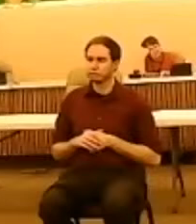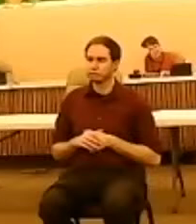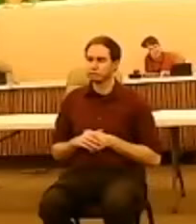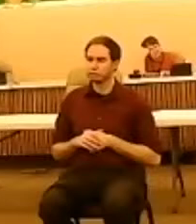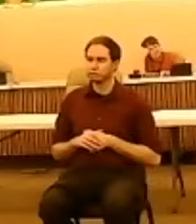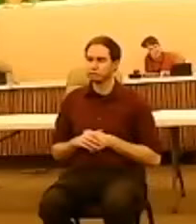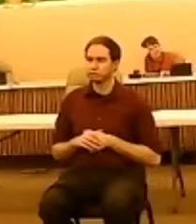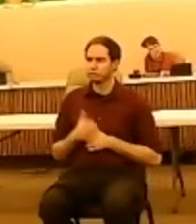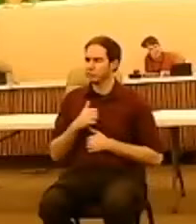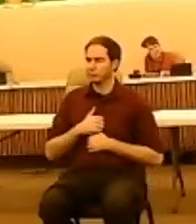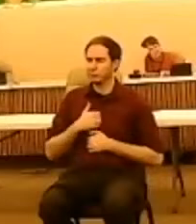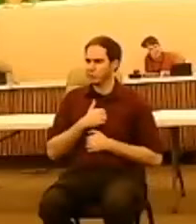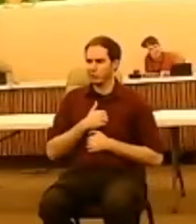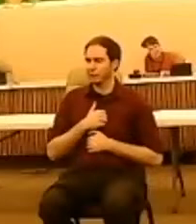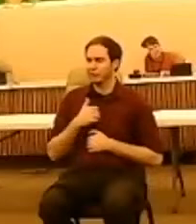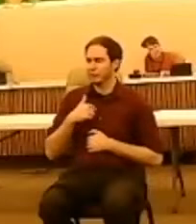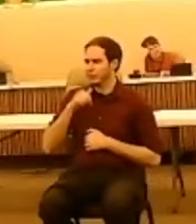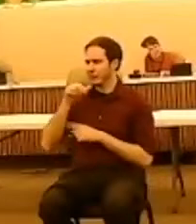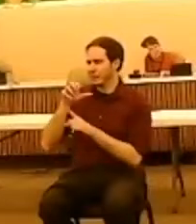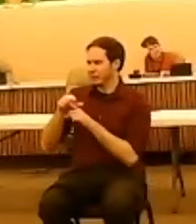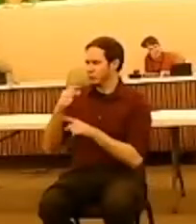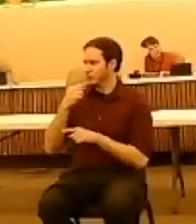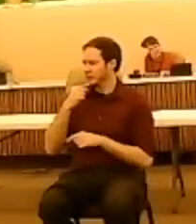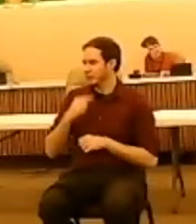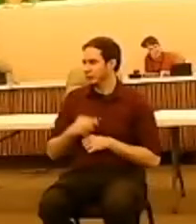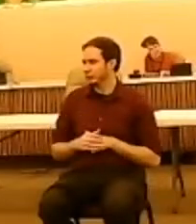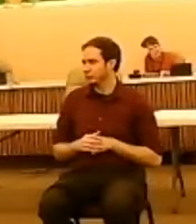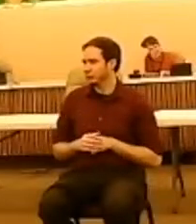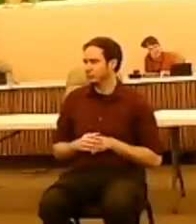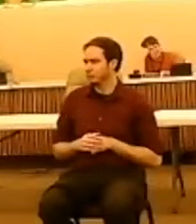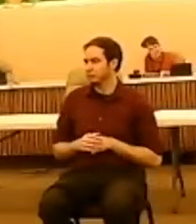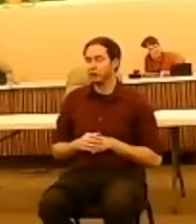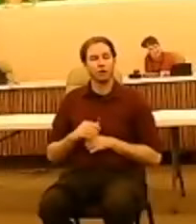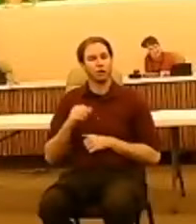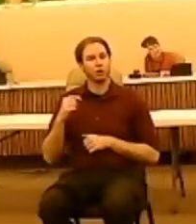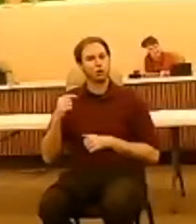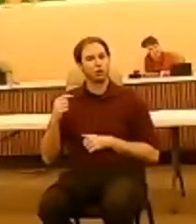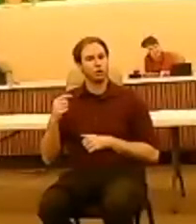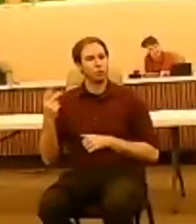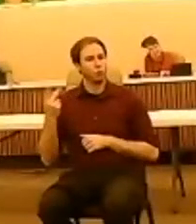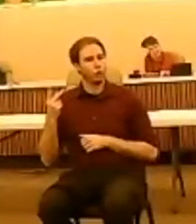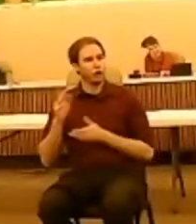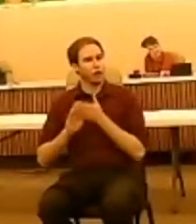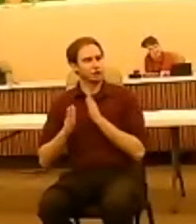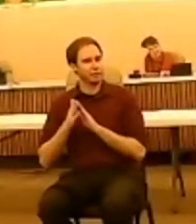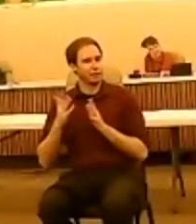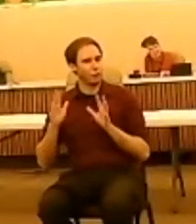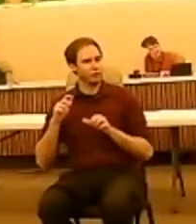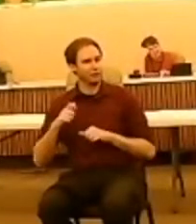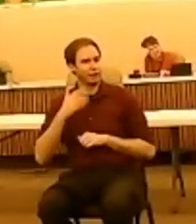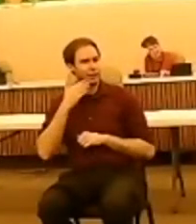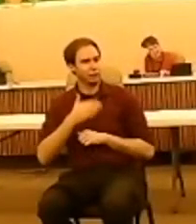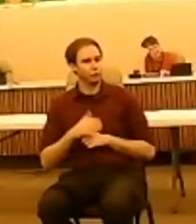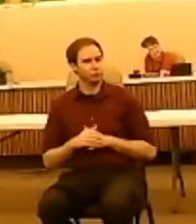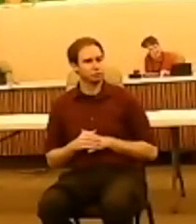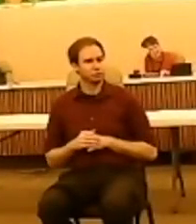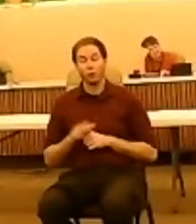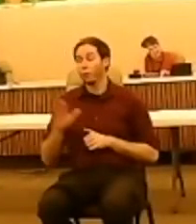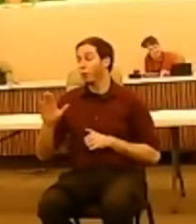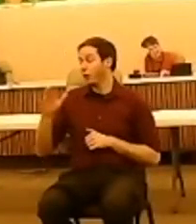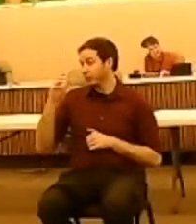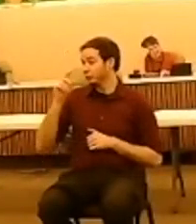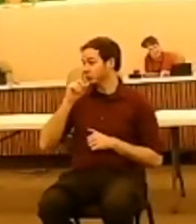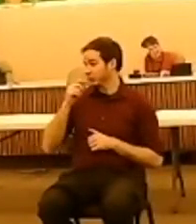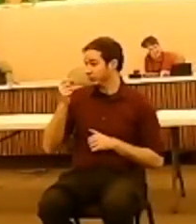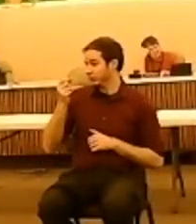Oh, I'm sorry, we didn't catch that. We are all set. That was all we needed. Thank you. Sure, I was just